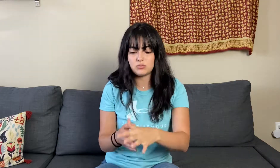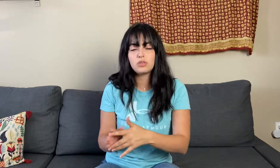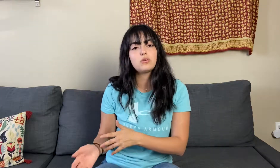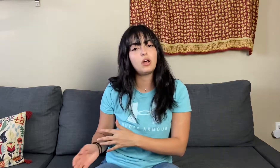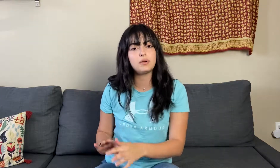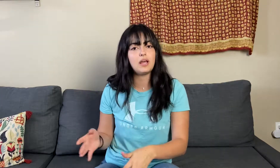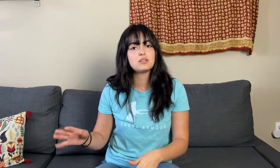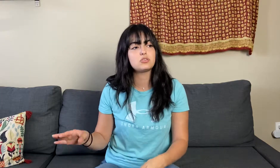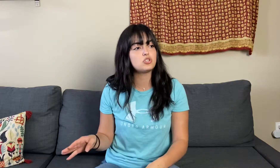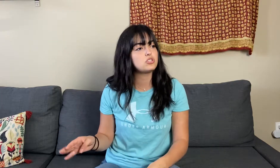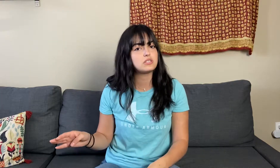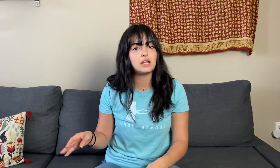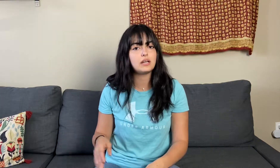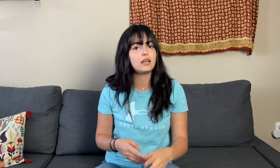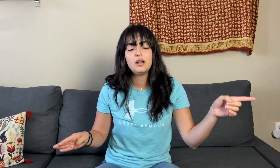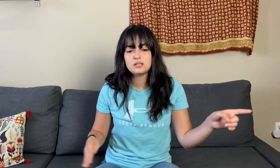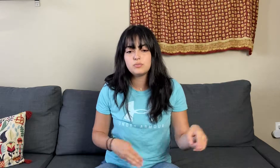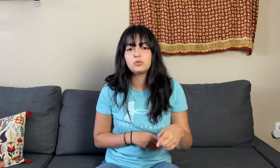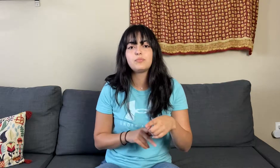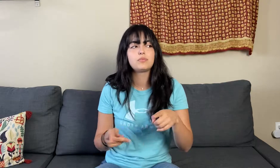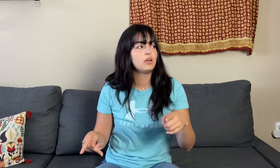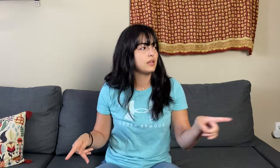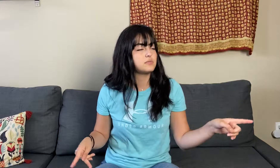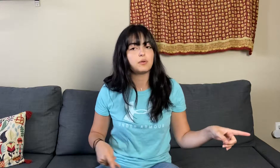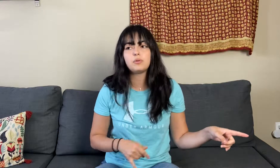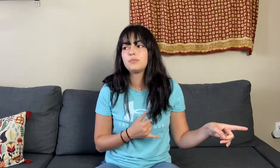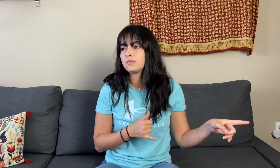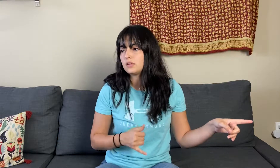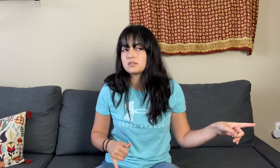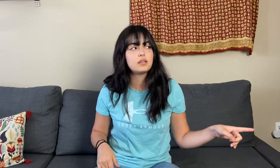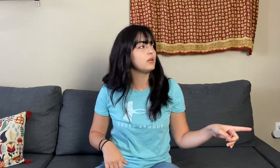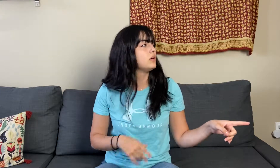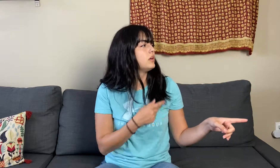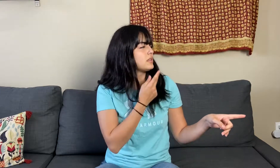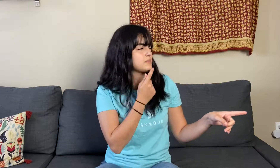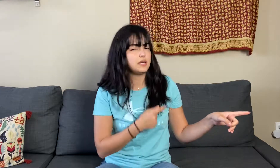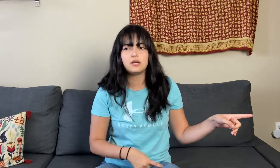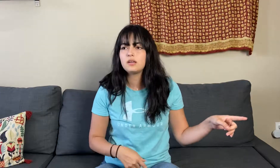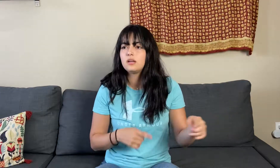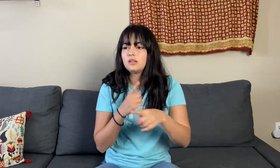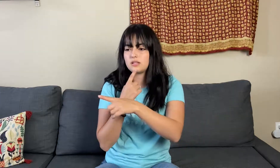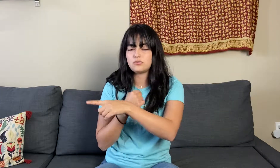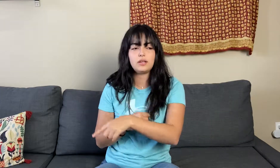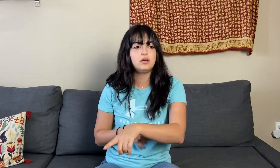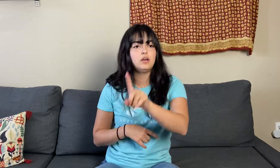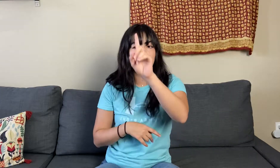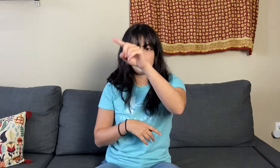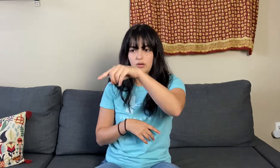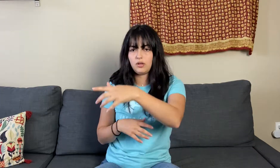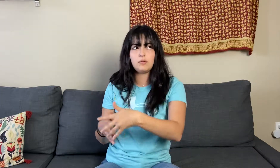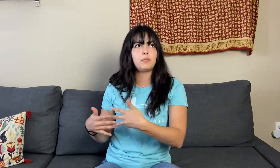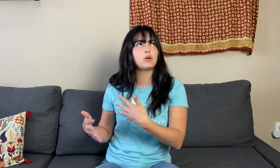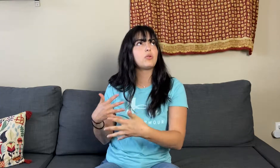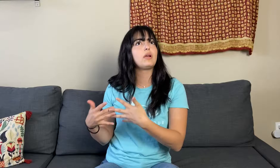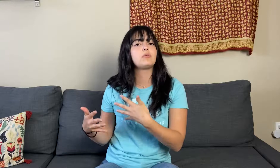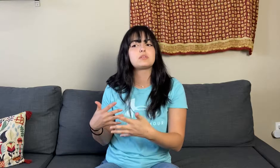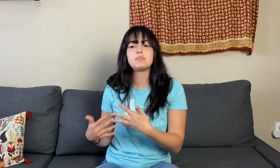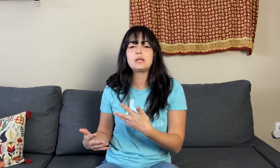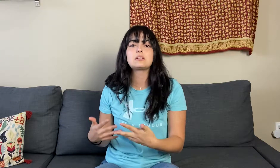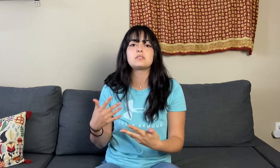your dominant hand, so you just sign it like that's blue, that's purple, that's yellow, that's pink, that's red. Okay, remember gray was a mix. If